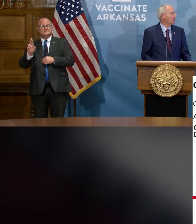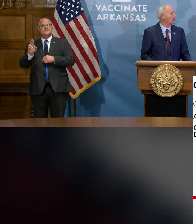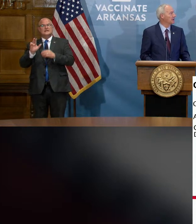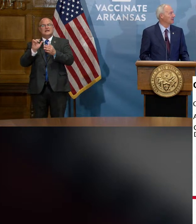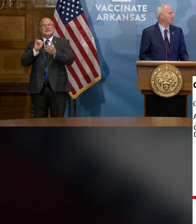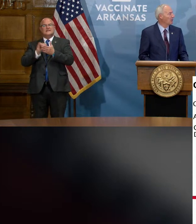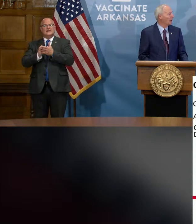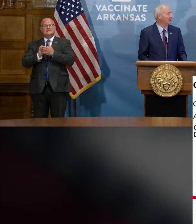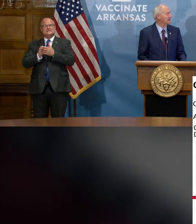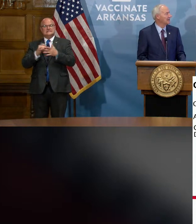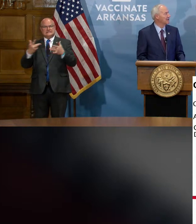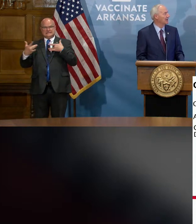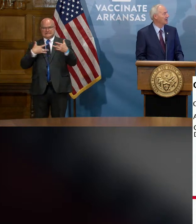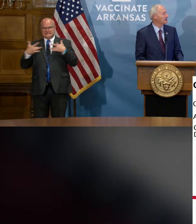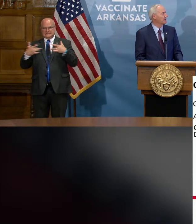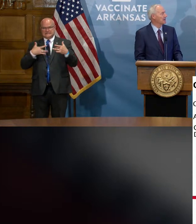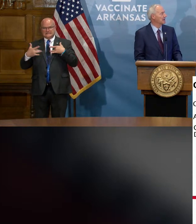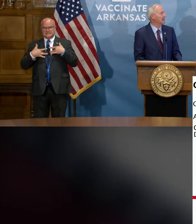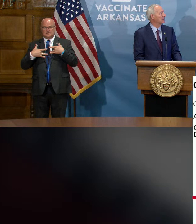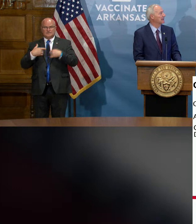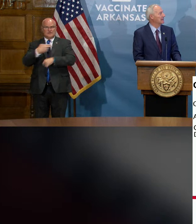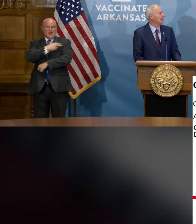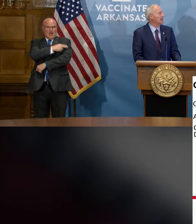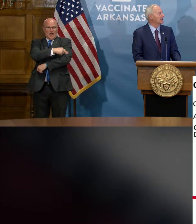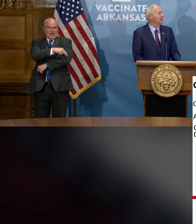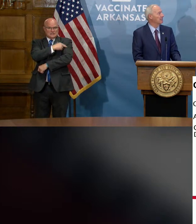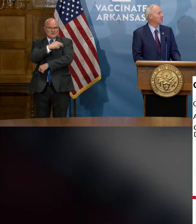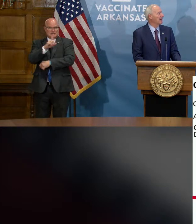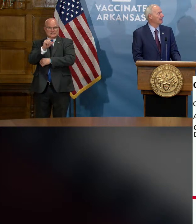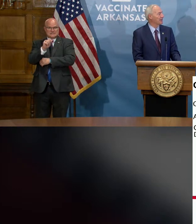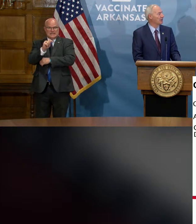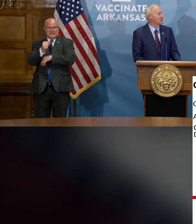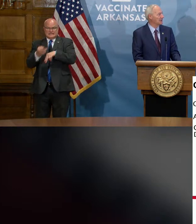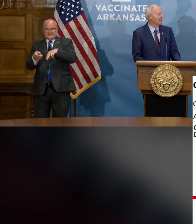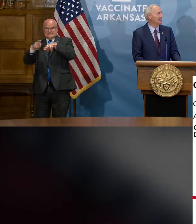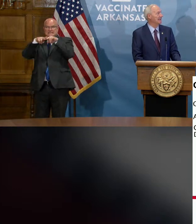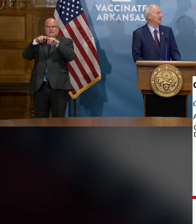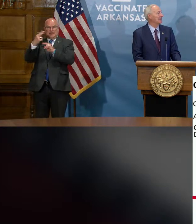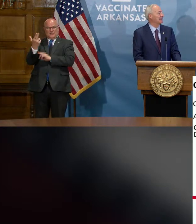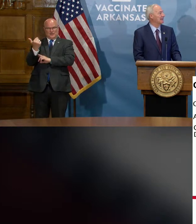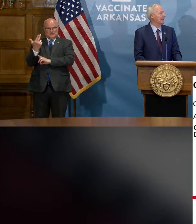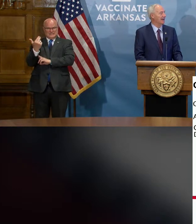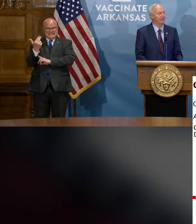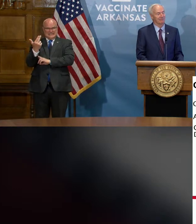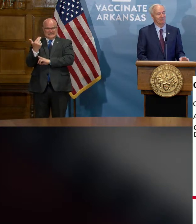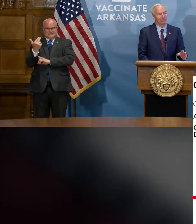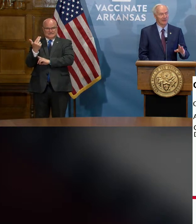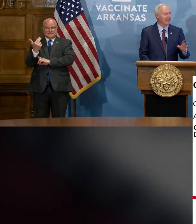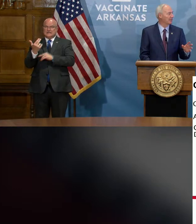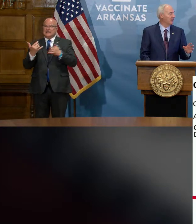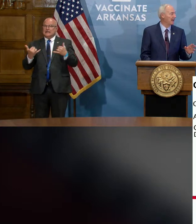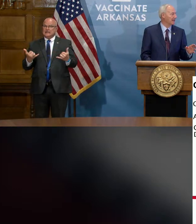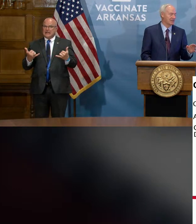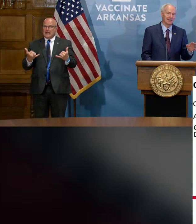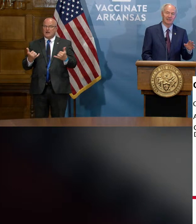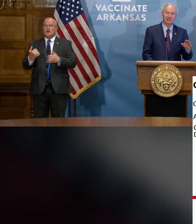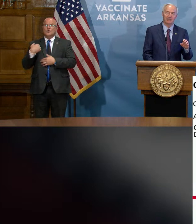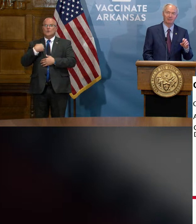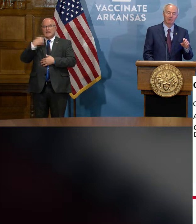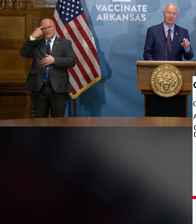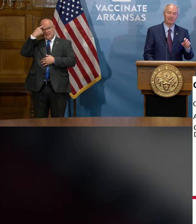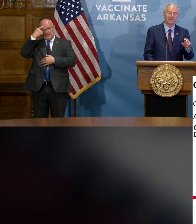the worrisome point is the hospital data is up by 13. Now, we think